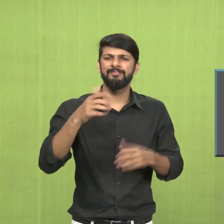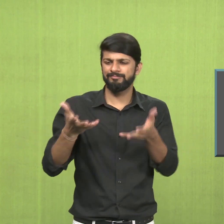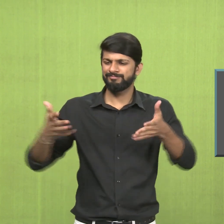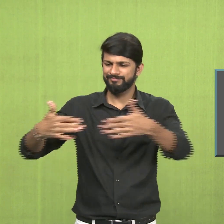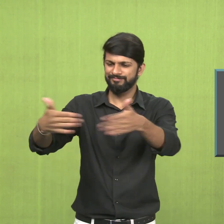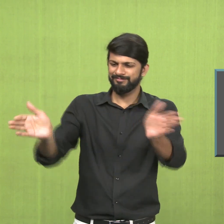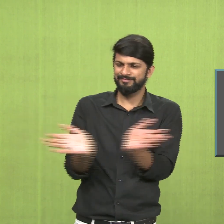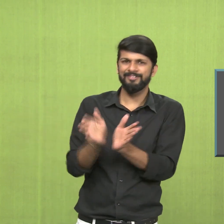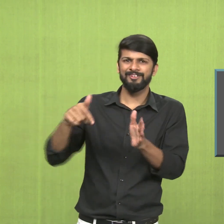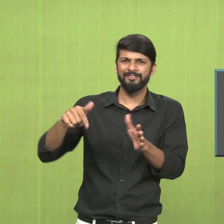Sweet potato,